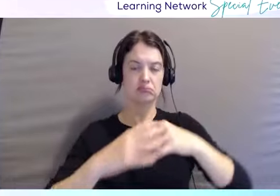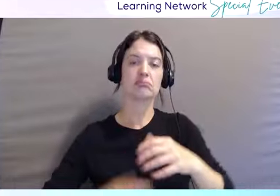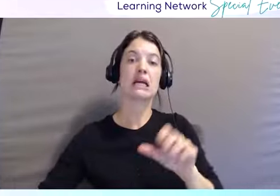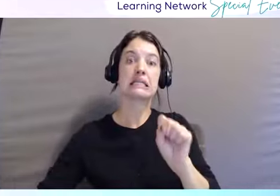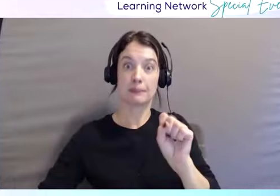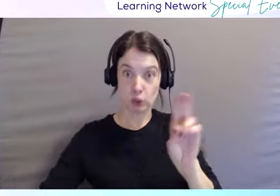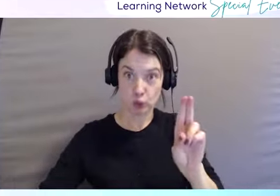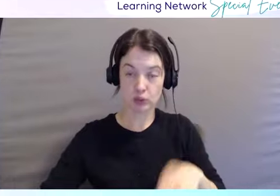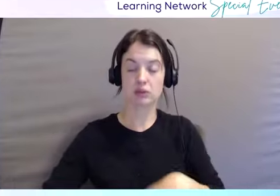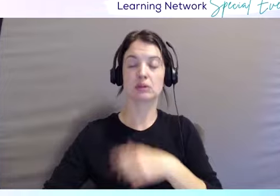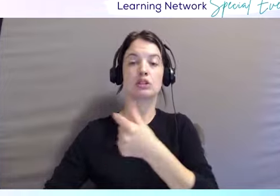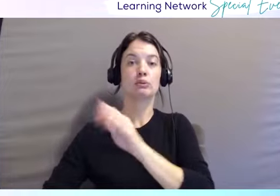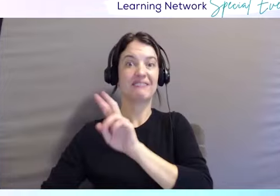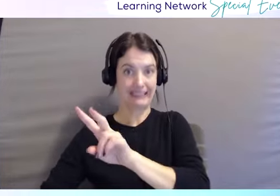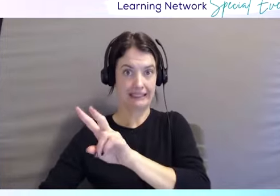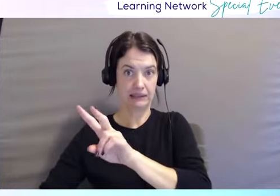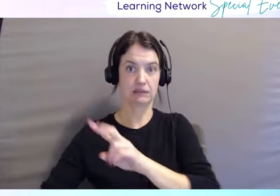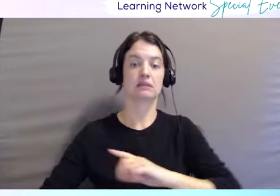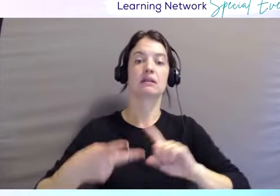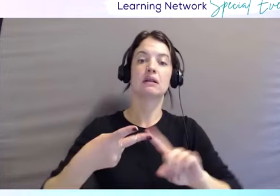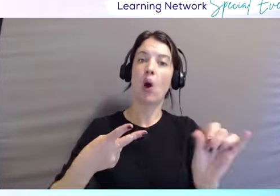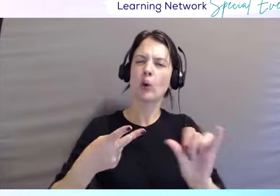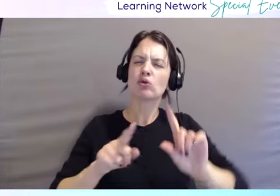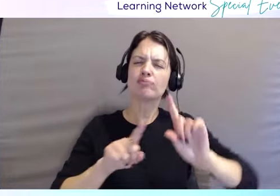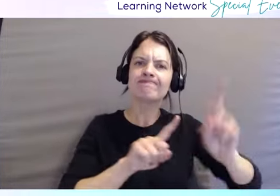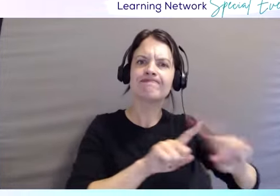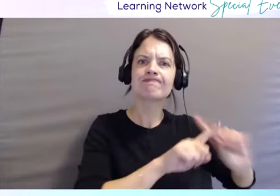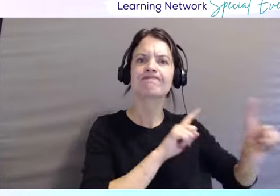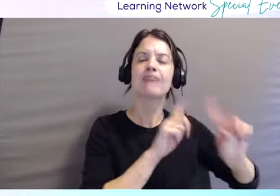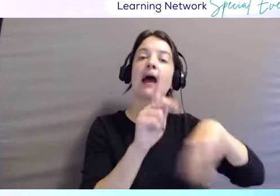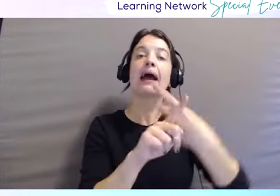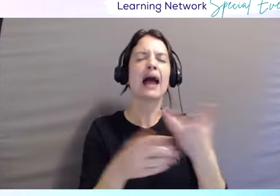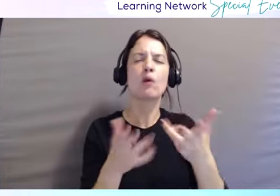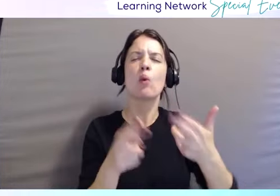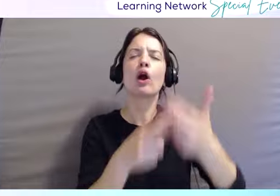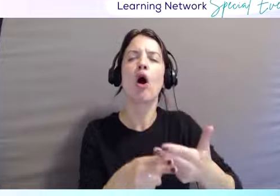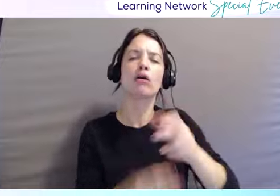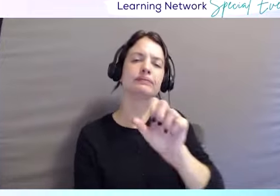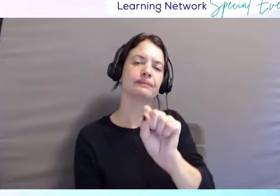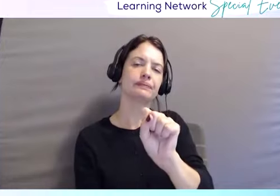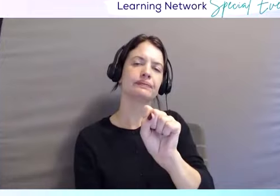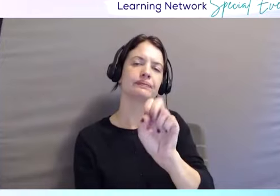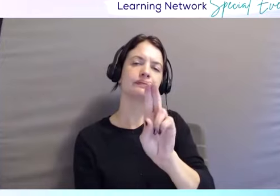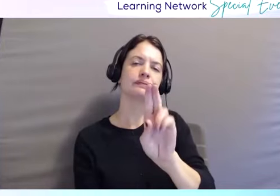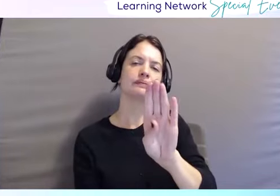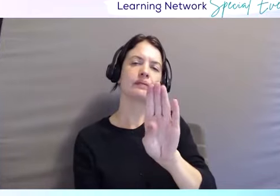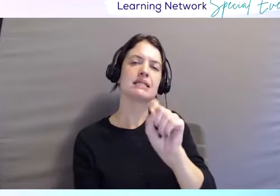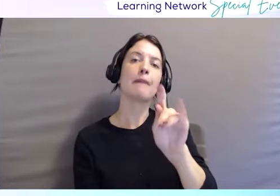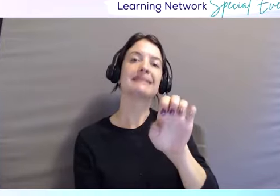secondly, I'm going to talk about different substances. Substance use is not just one thing, but rather has, a